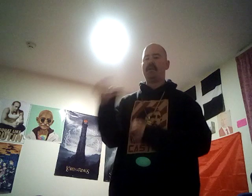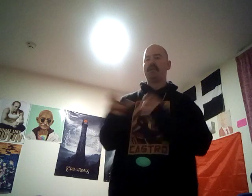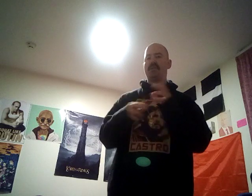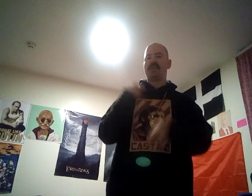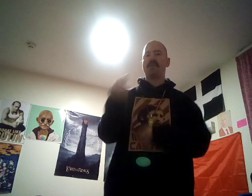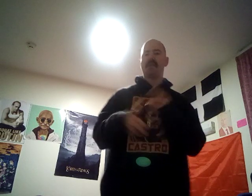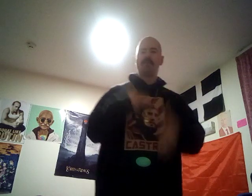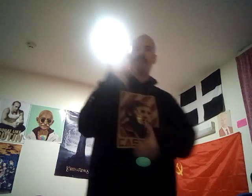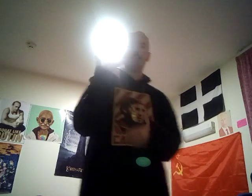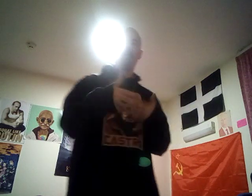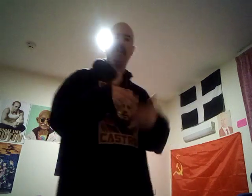City Hunter is Jackie Chan's best movie.